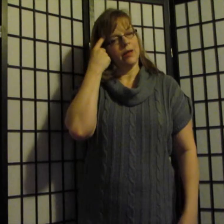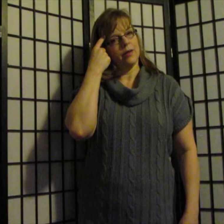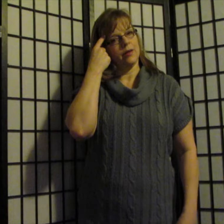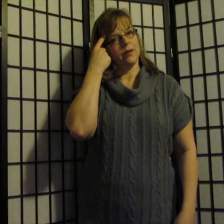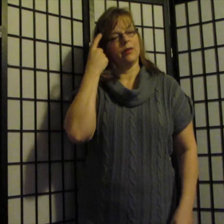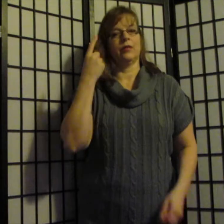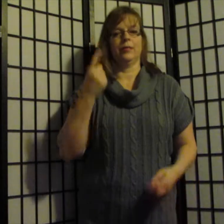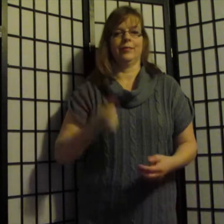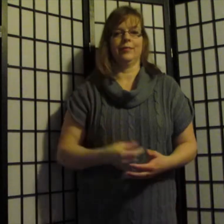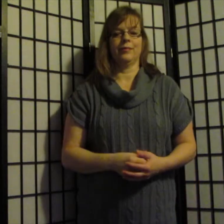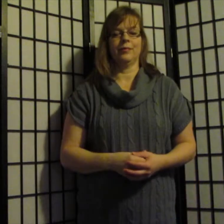Think.